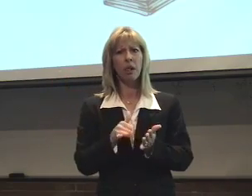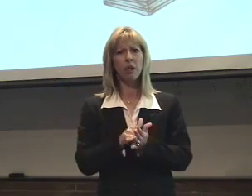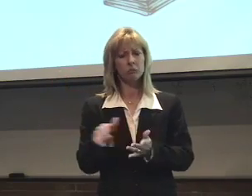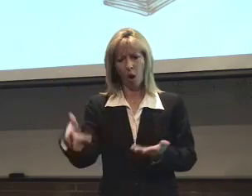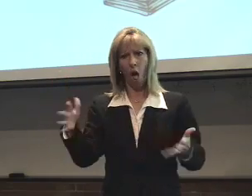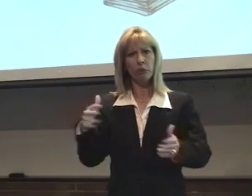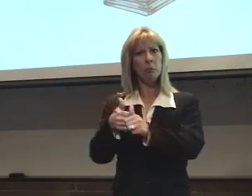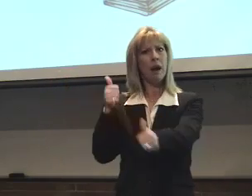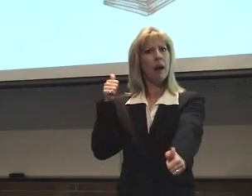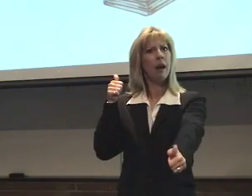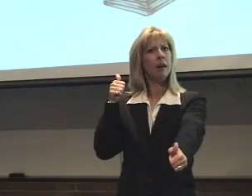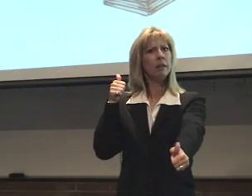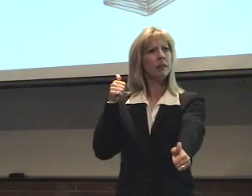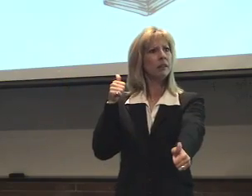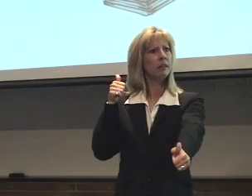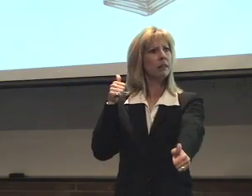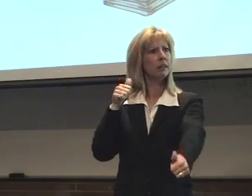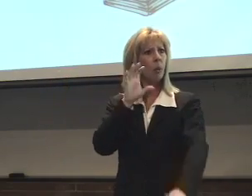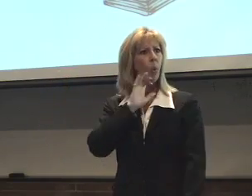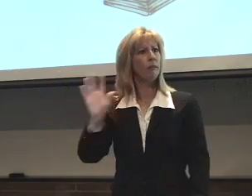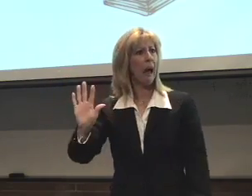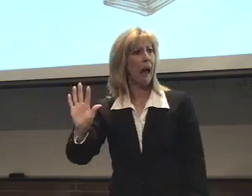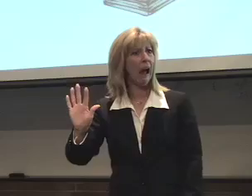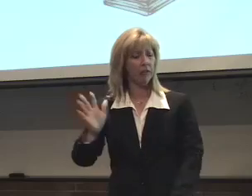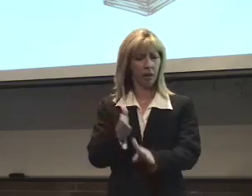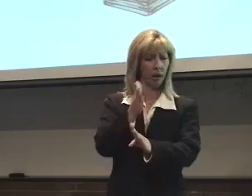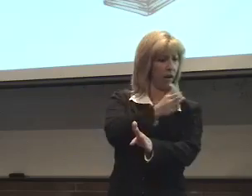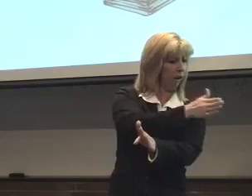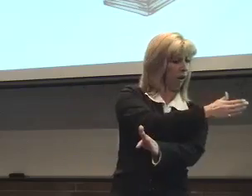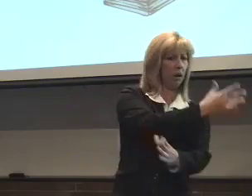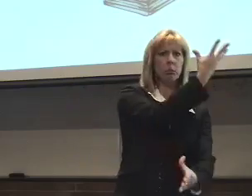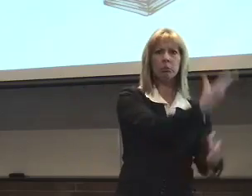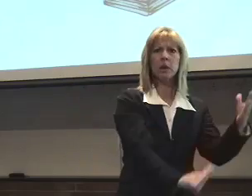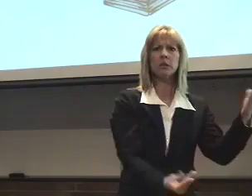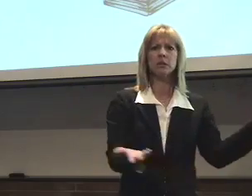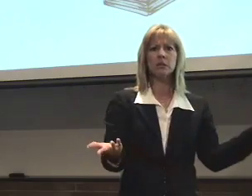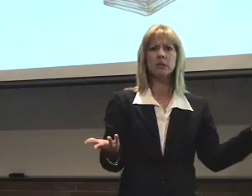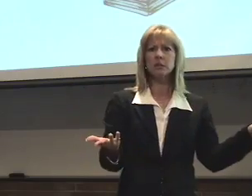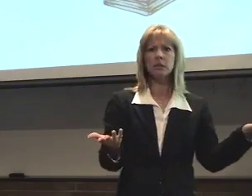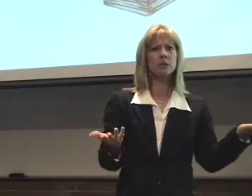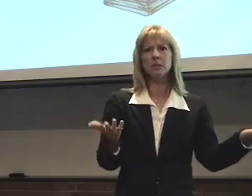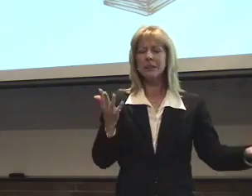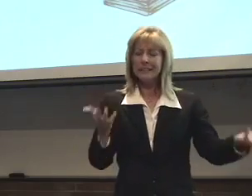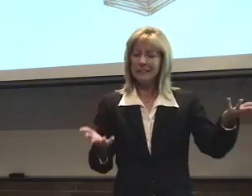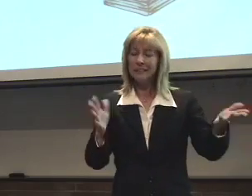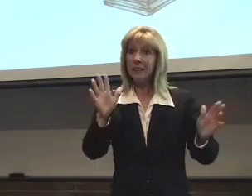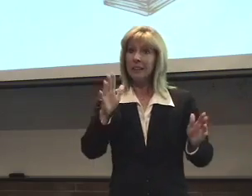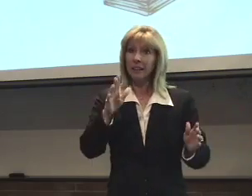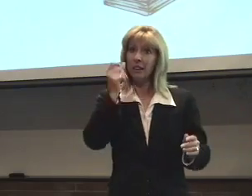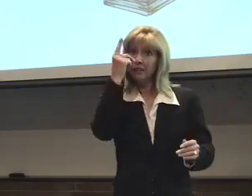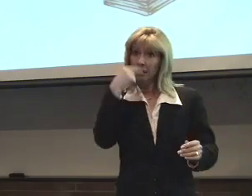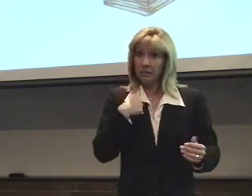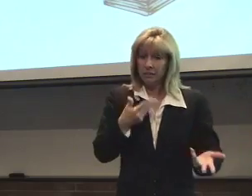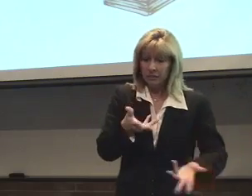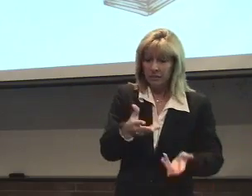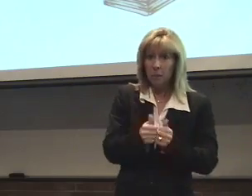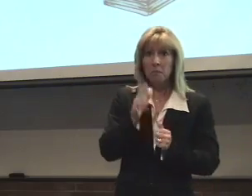ball by 5 years there. So, you know, and I have to be very careful with parents because it's not blaming the parents.